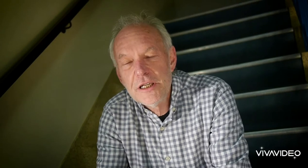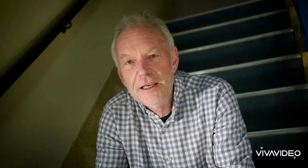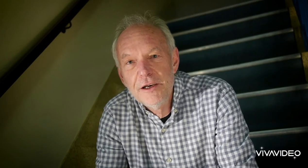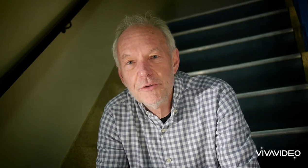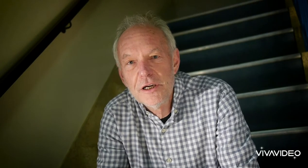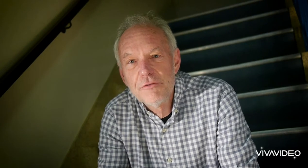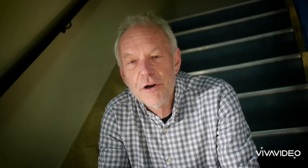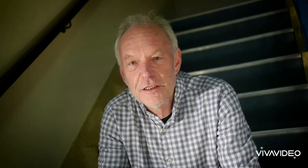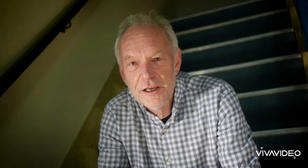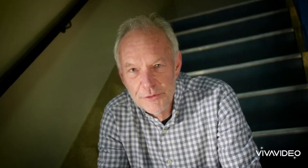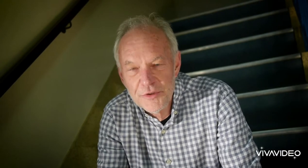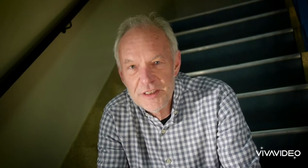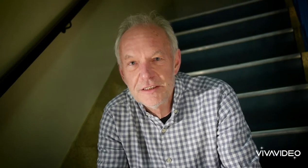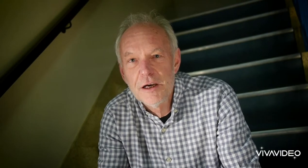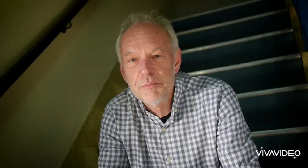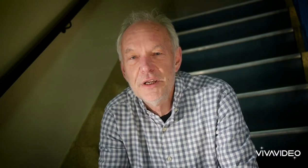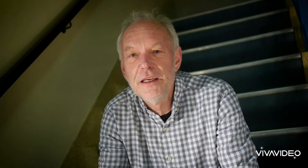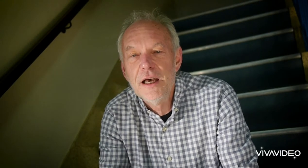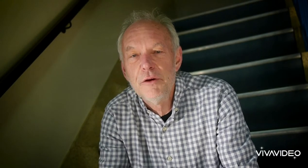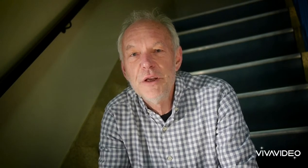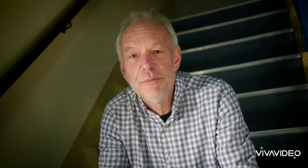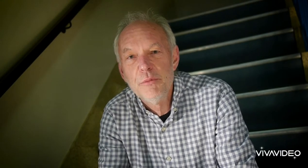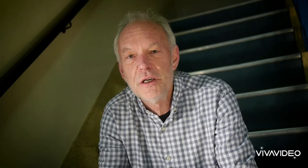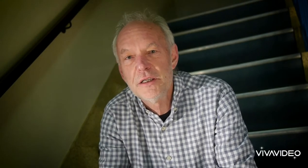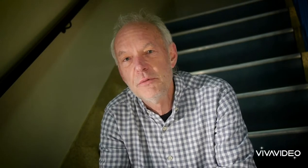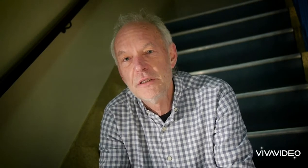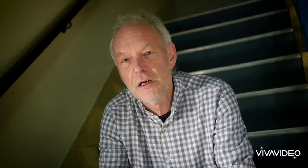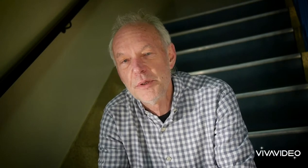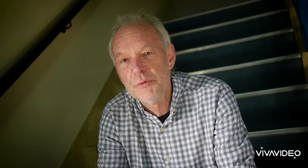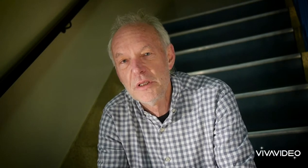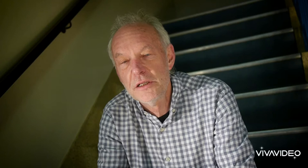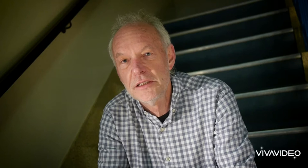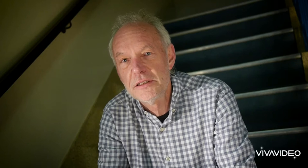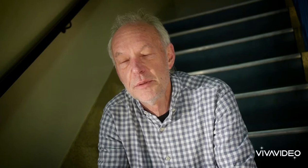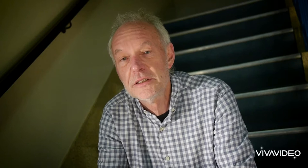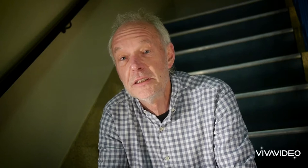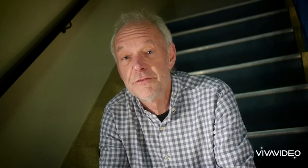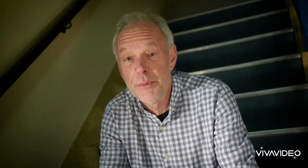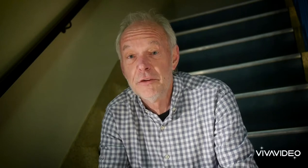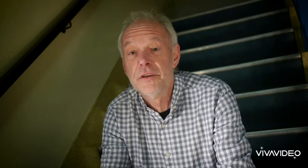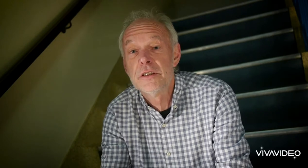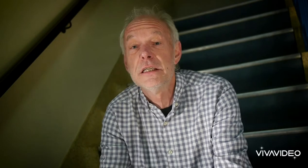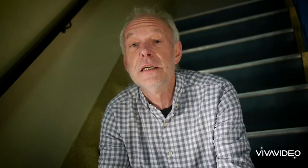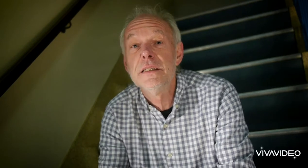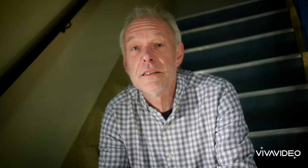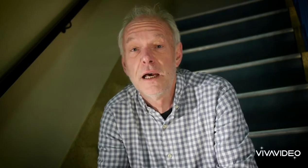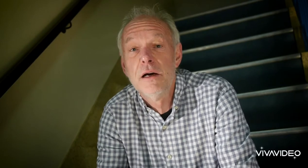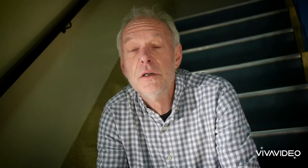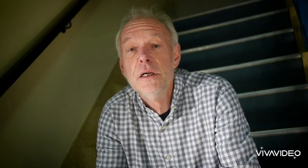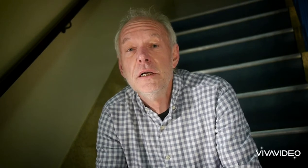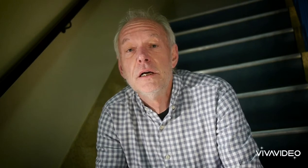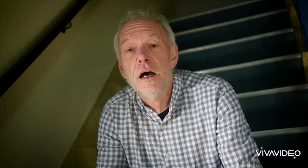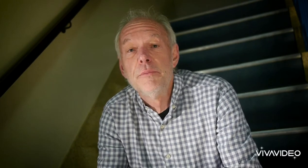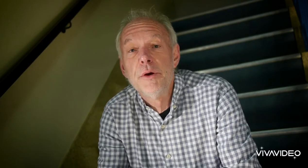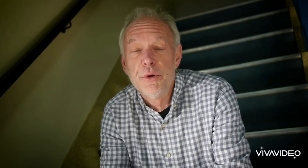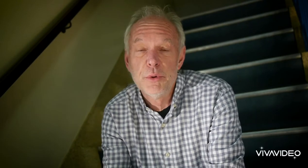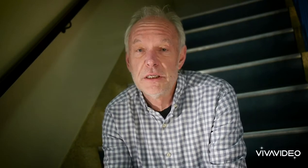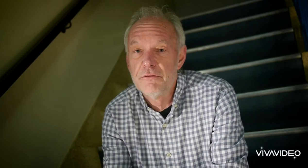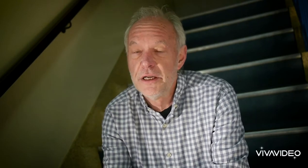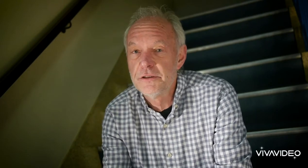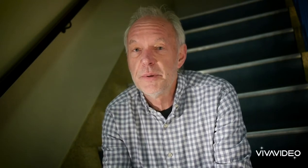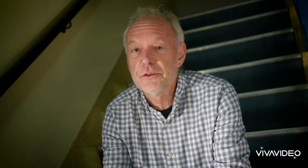I'm Richard Hayhow and I run Open Theatre Company. We've been working with young people with learning disabilities for about 30 years now.